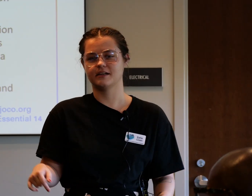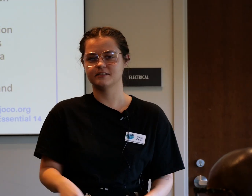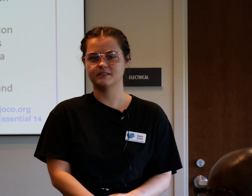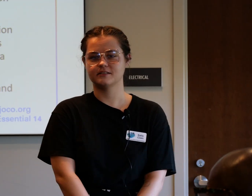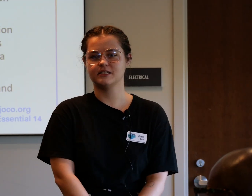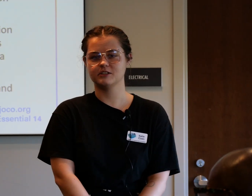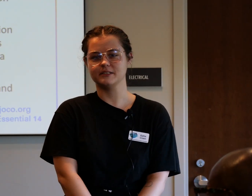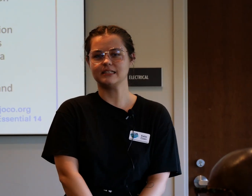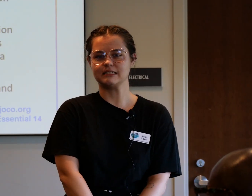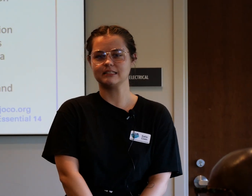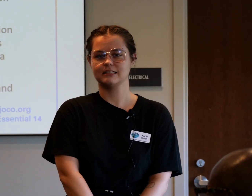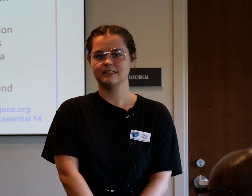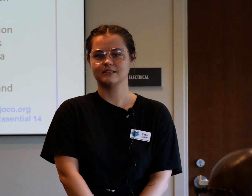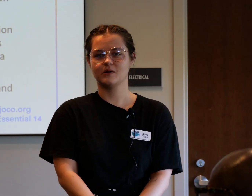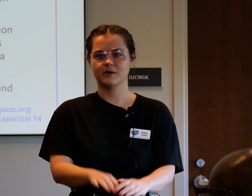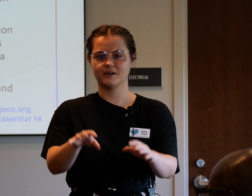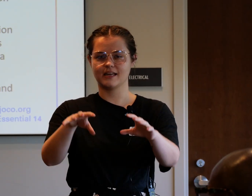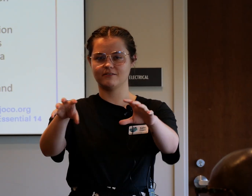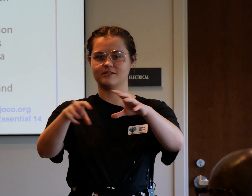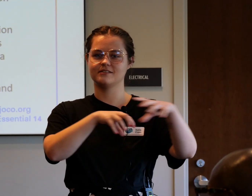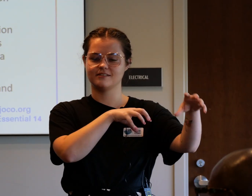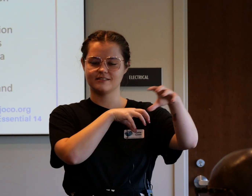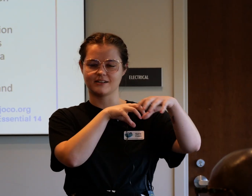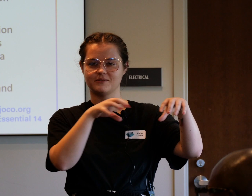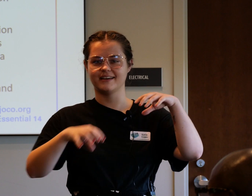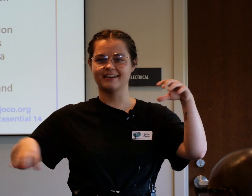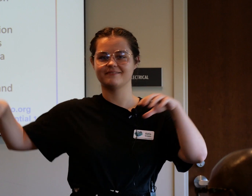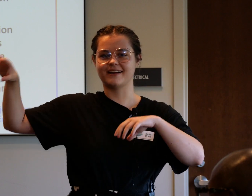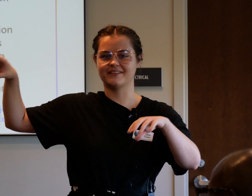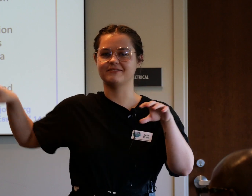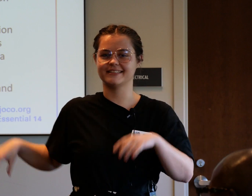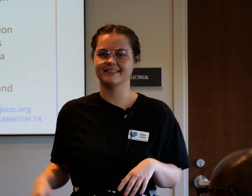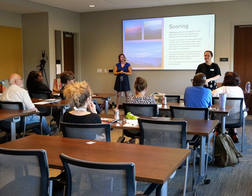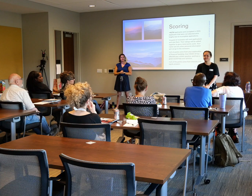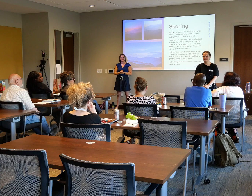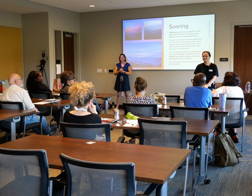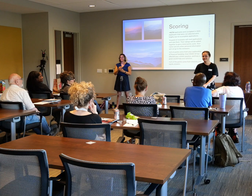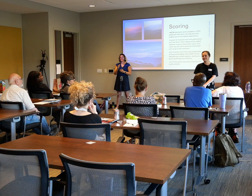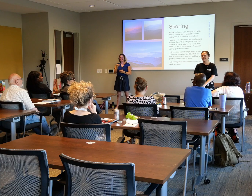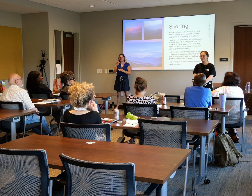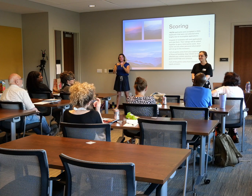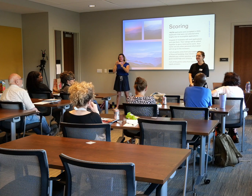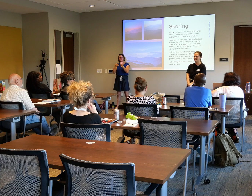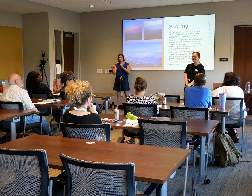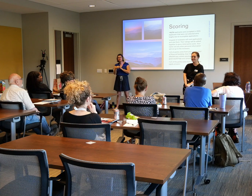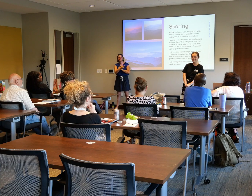County Arts and Heritage Center building. So we're kind of tucked away back in the offices in there.